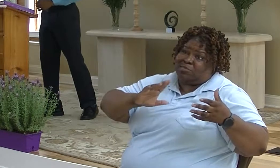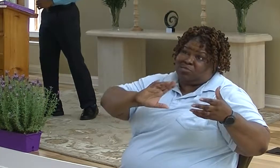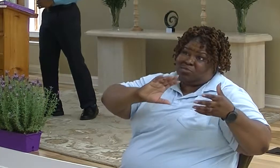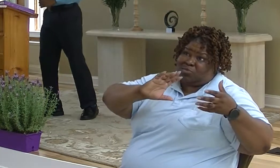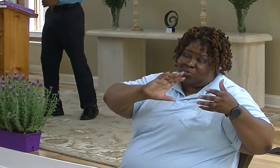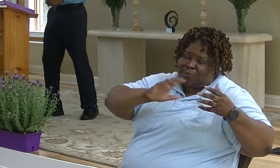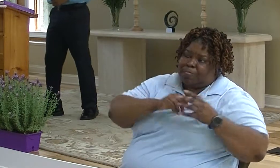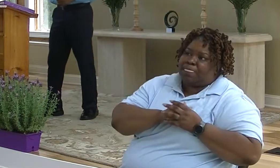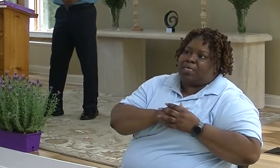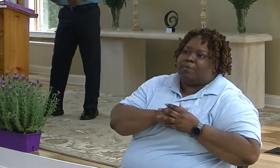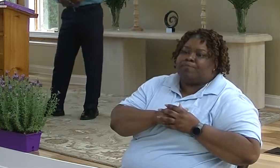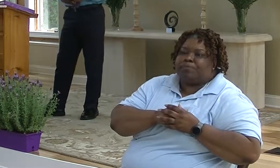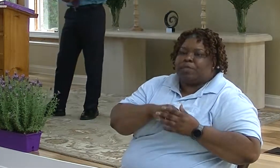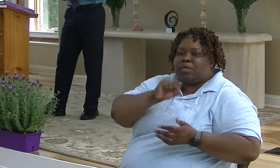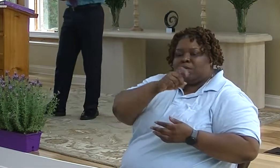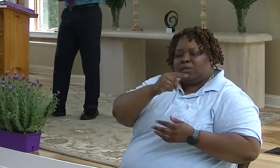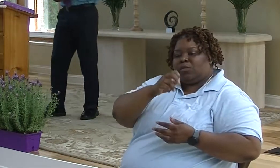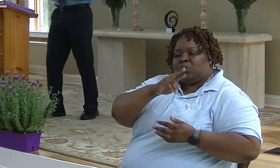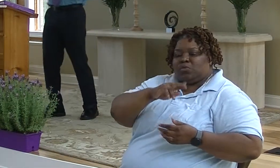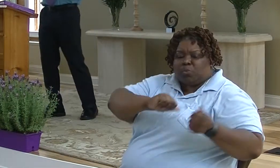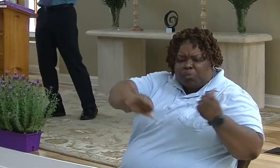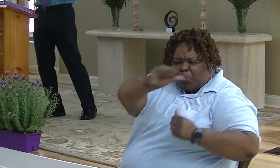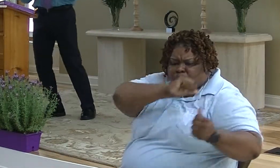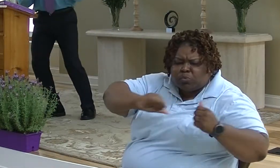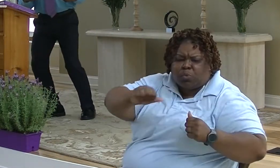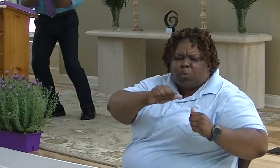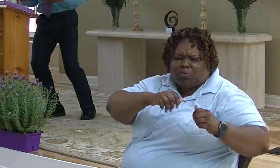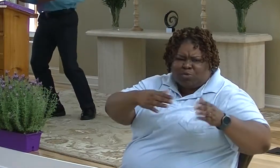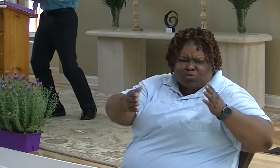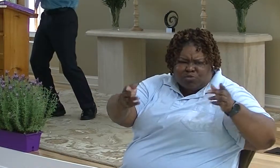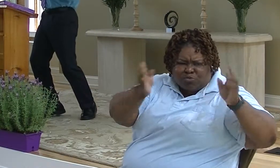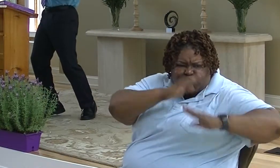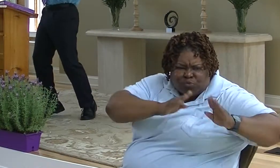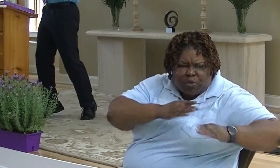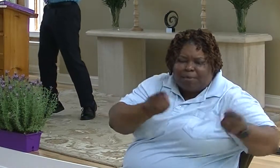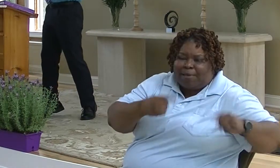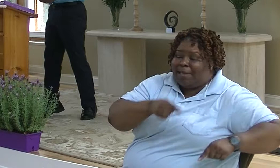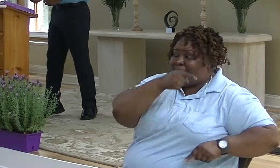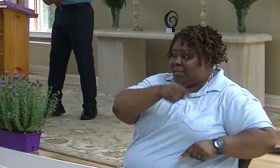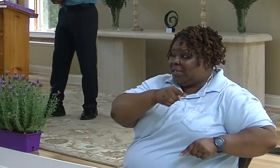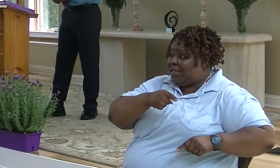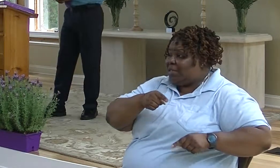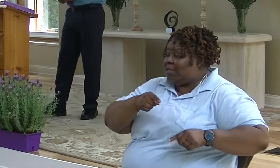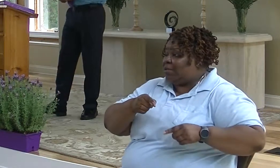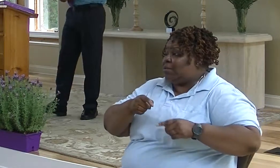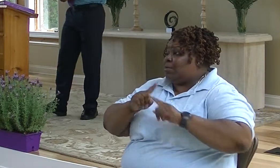in one place affects us all. So the moment we allow ourselves to outdream